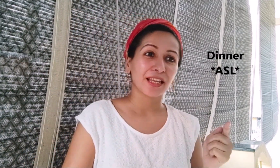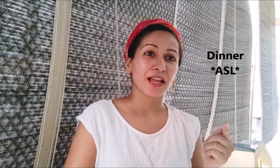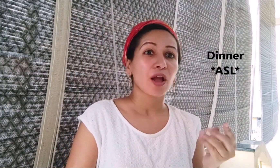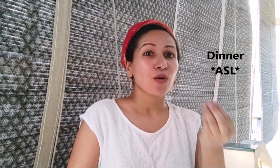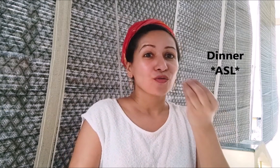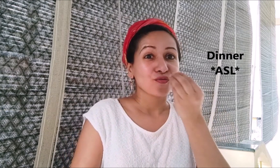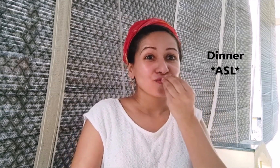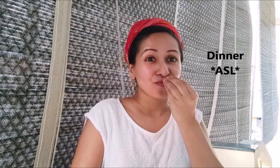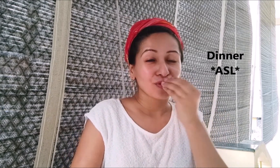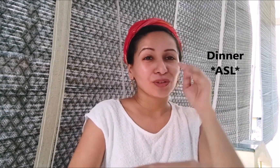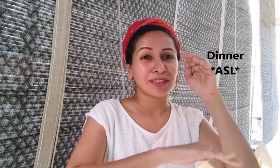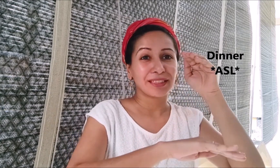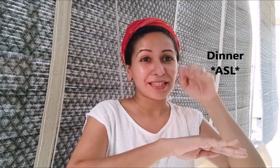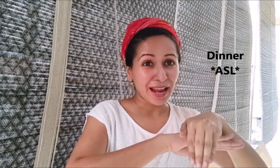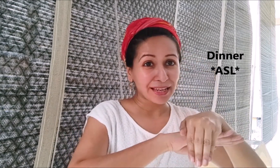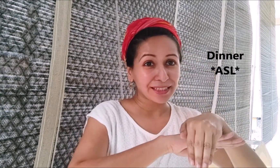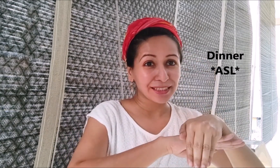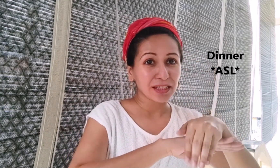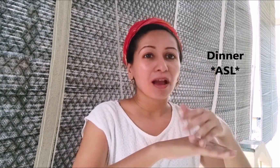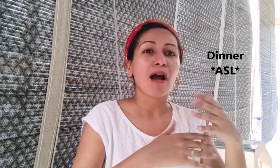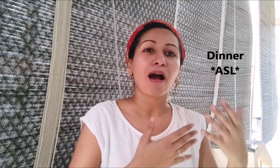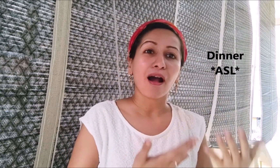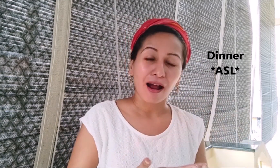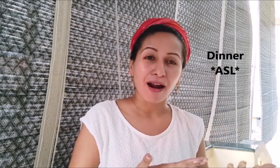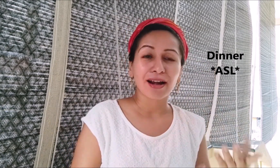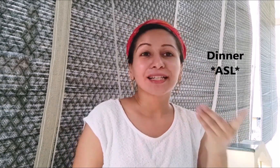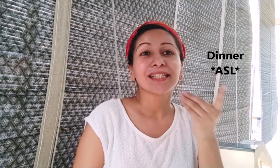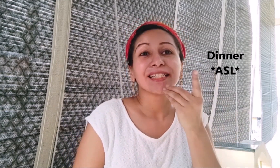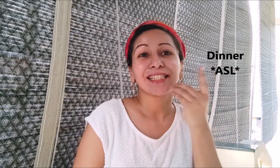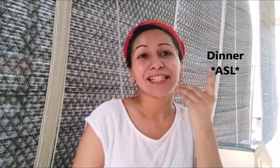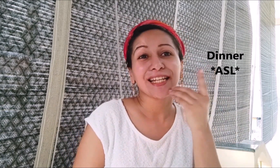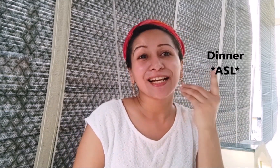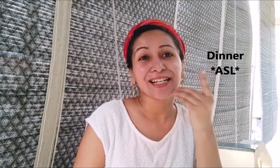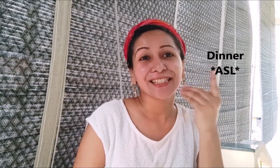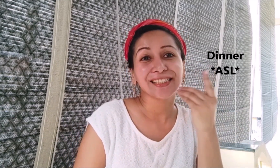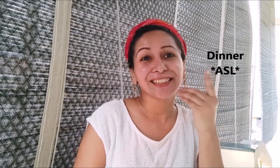Dinner, evening food or dinner.